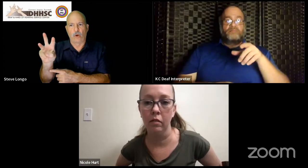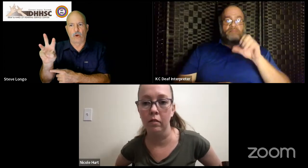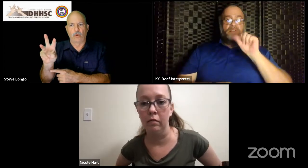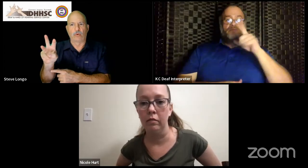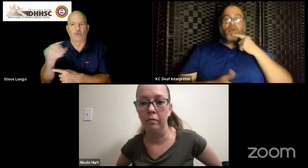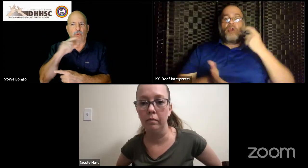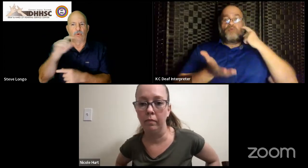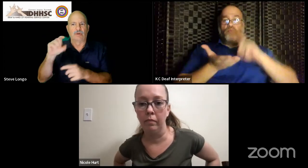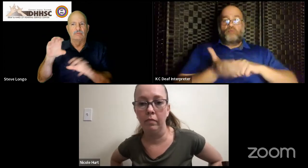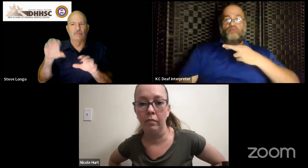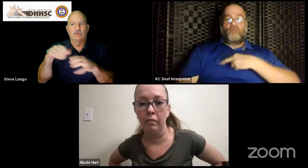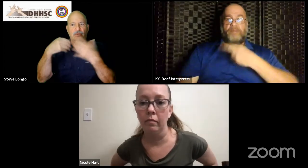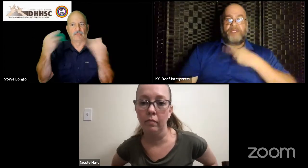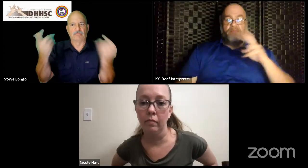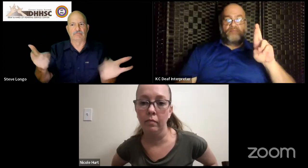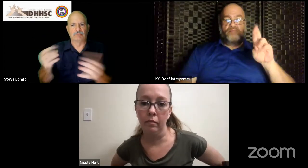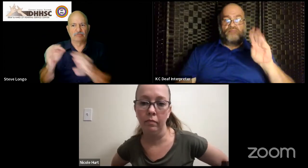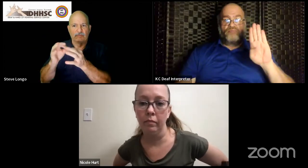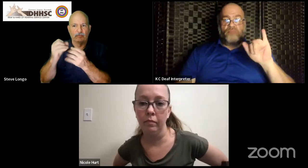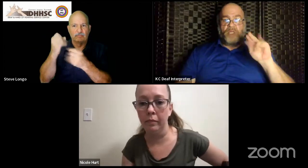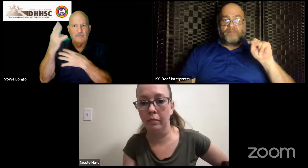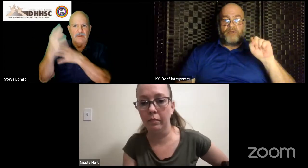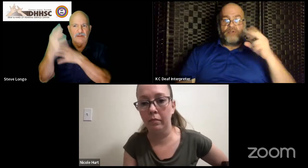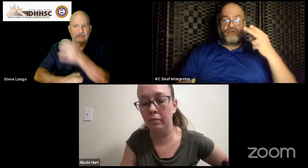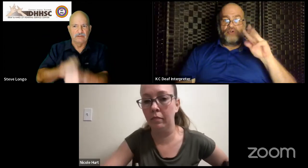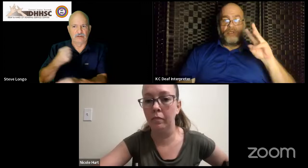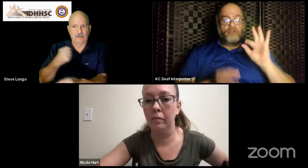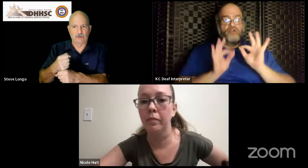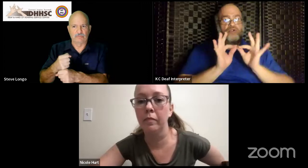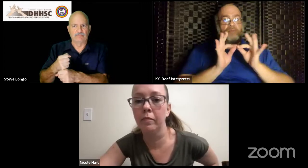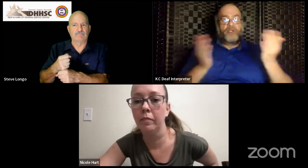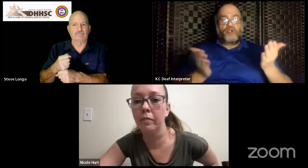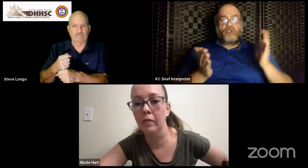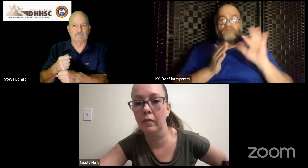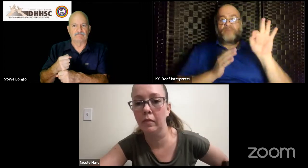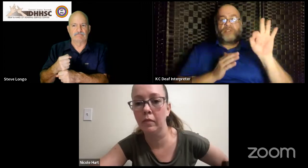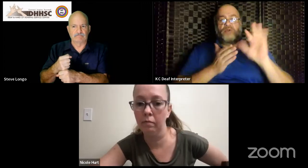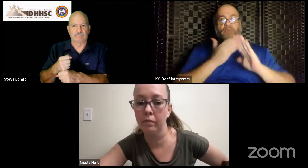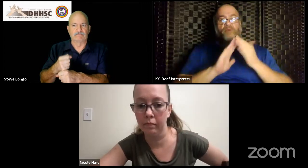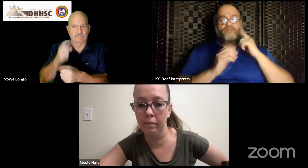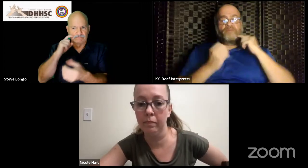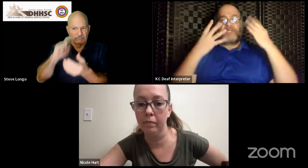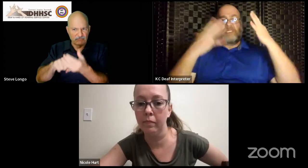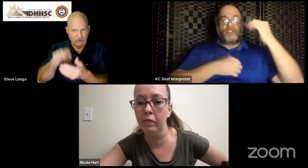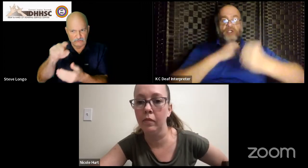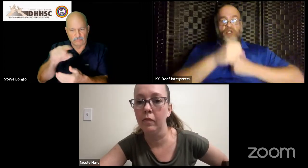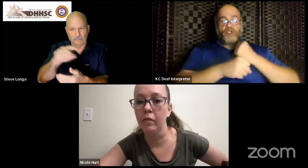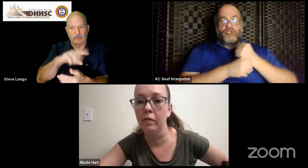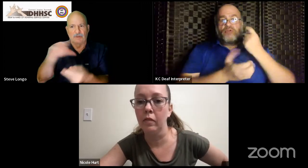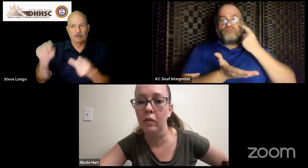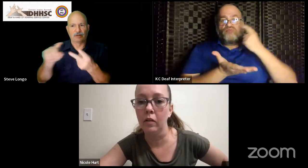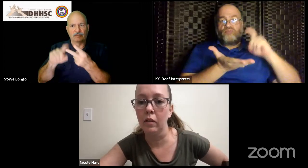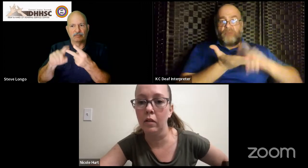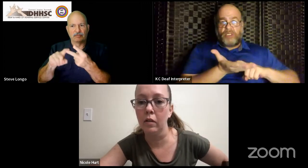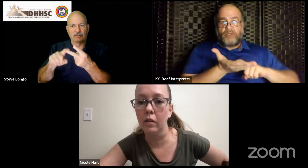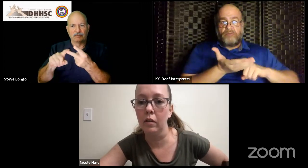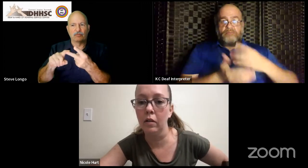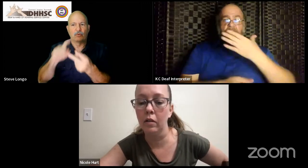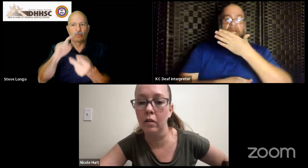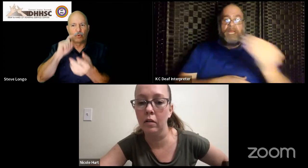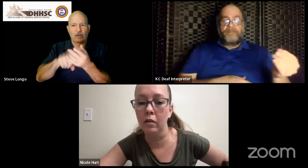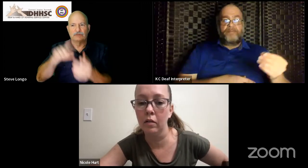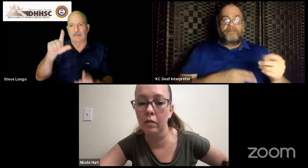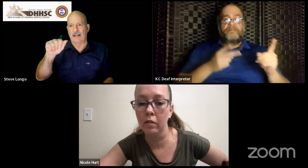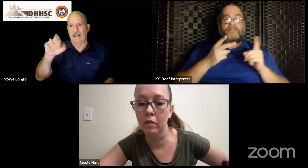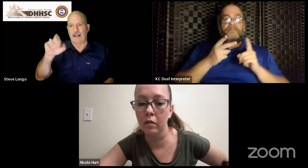we want to honor the community members. We want to recognize Robin Shaw as the interpreter in the community